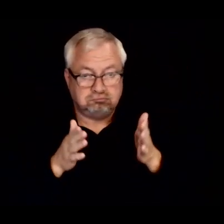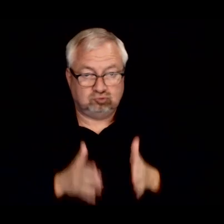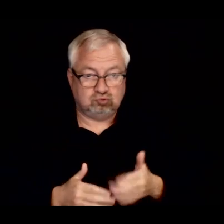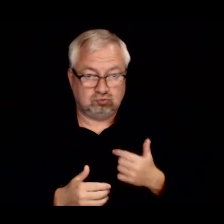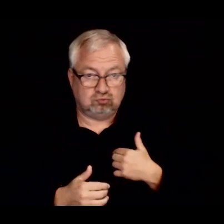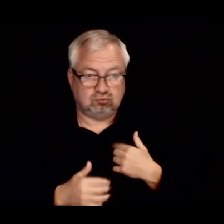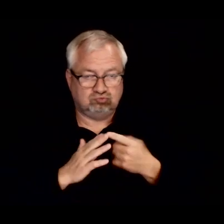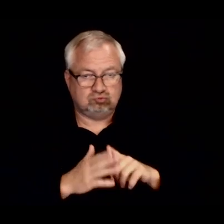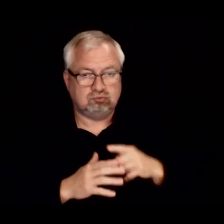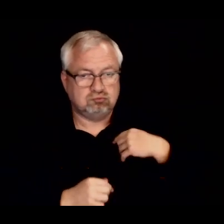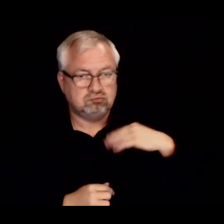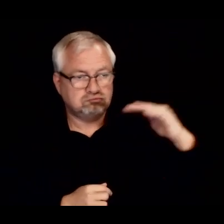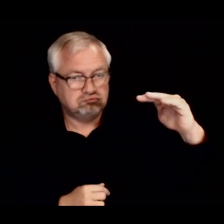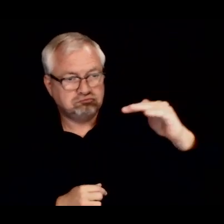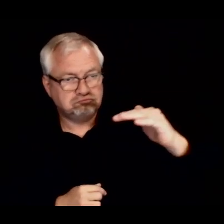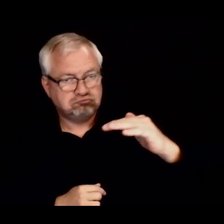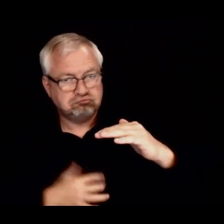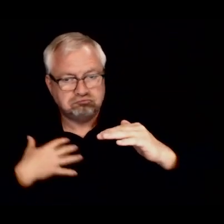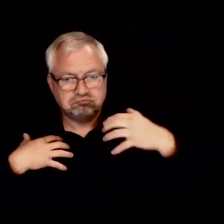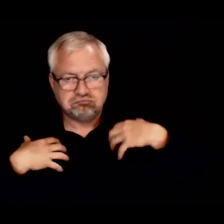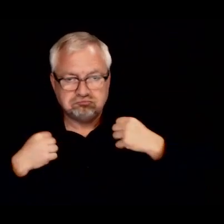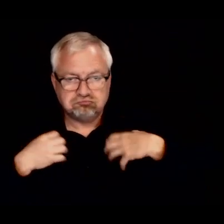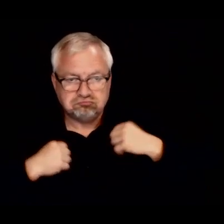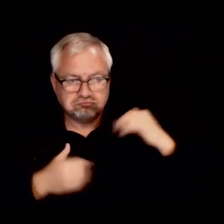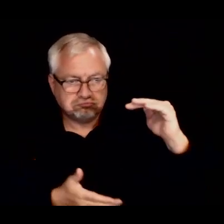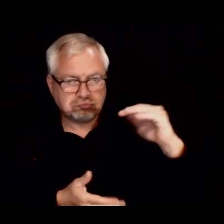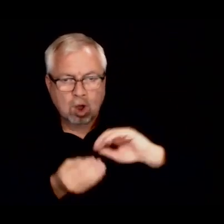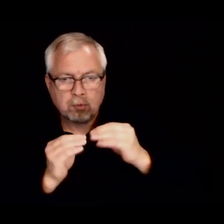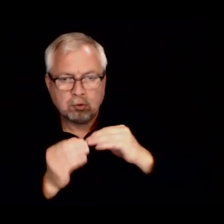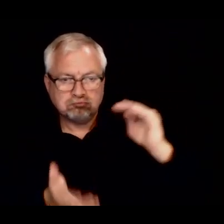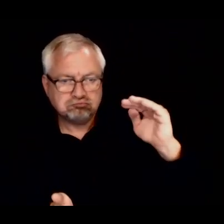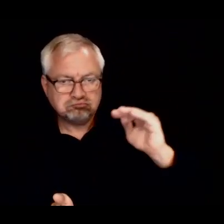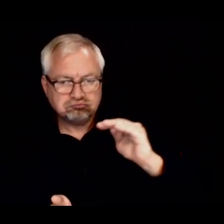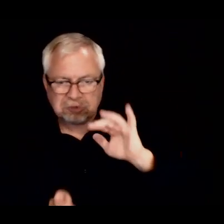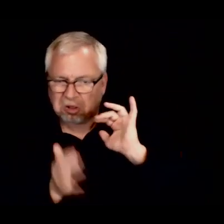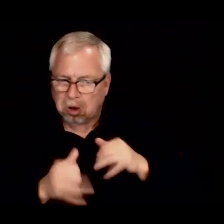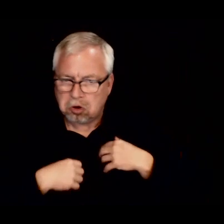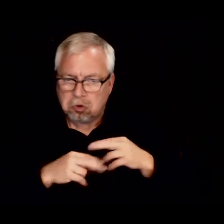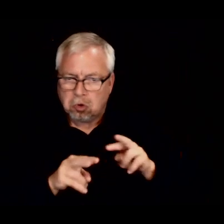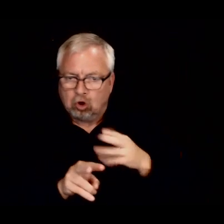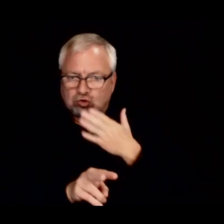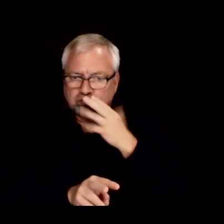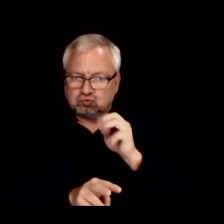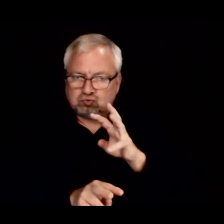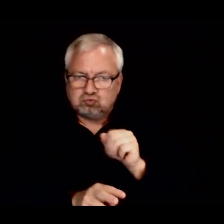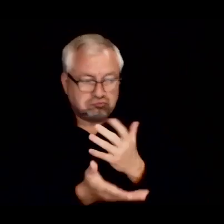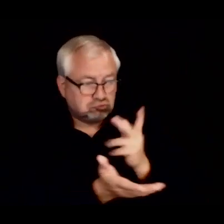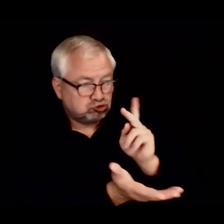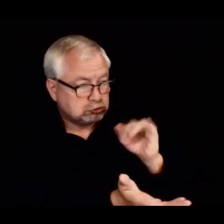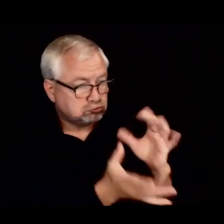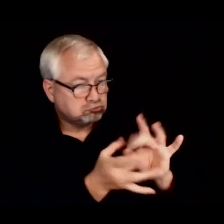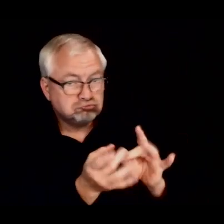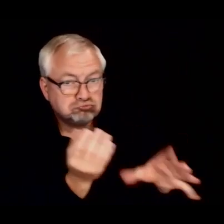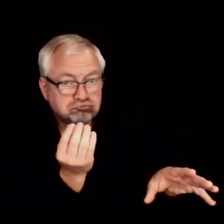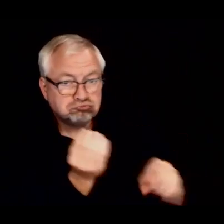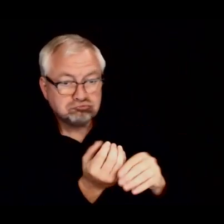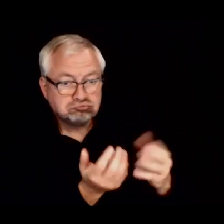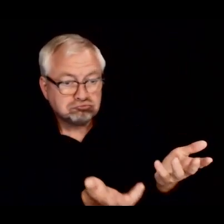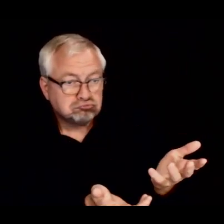So, Marie, I don't know if you'd like to comment from a data perspective, or Chris from sort of a course of the